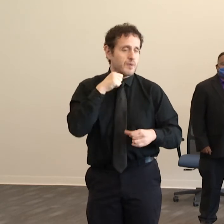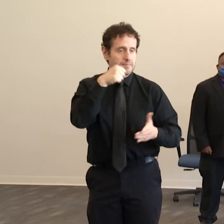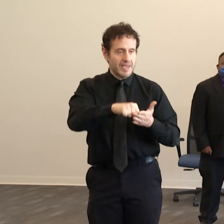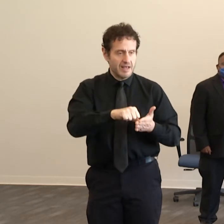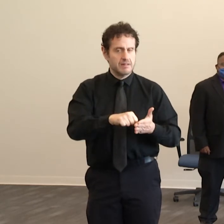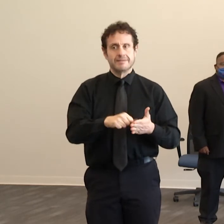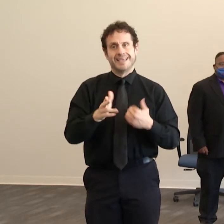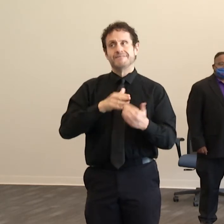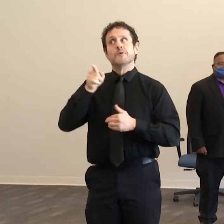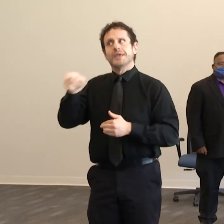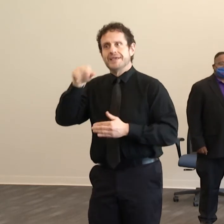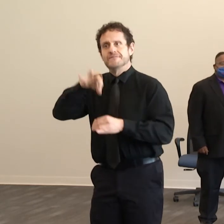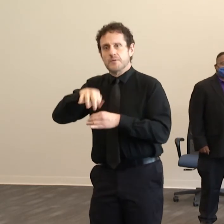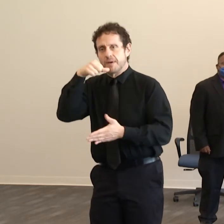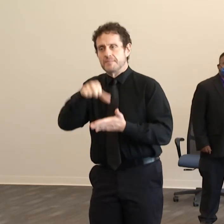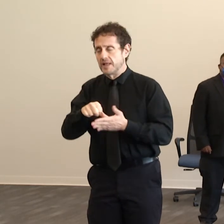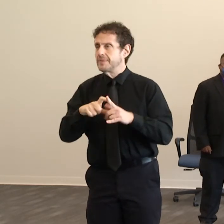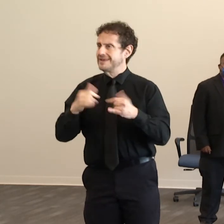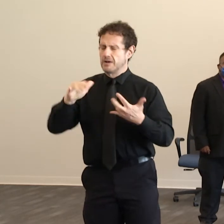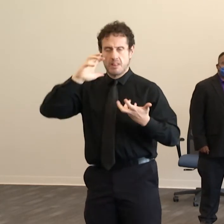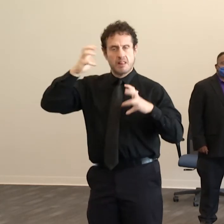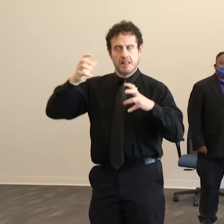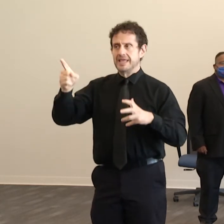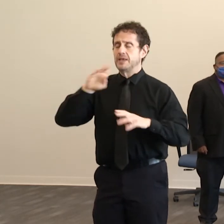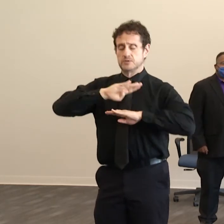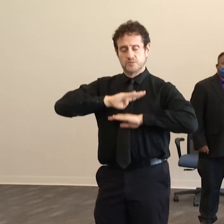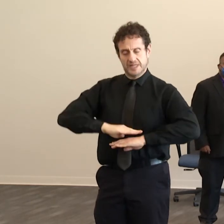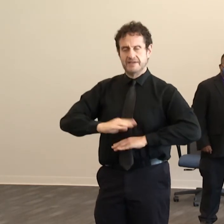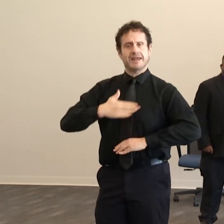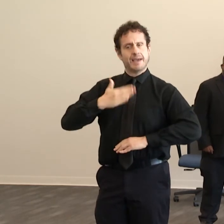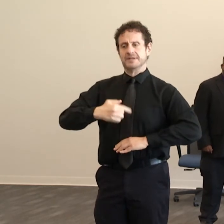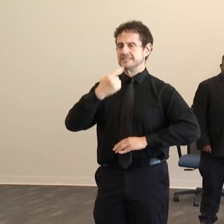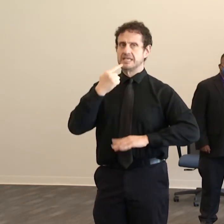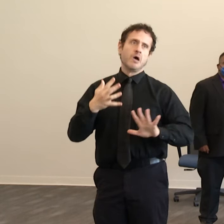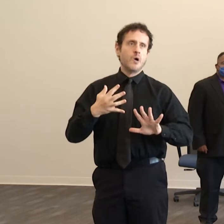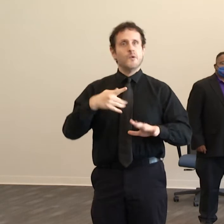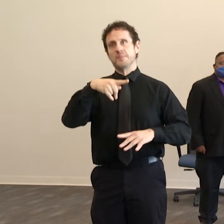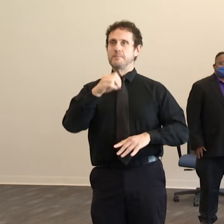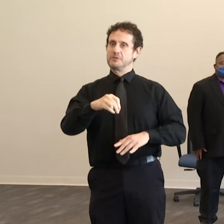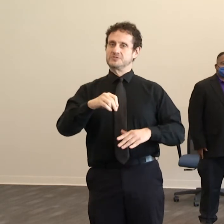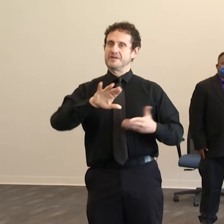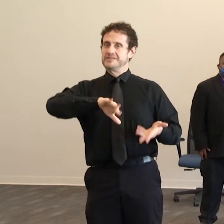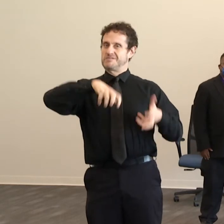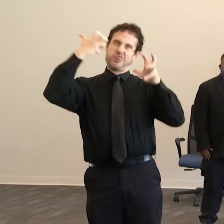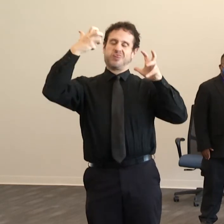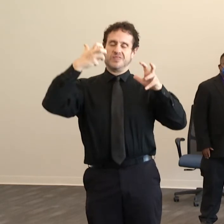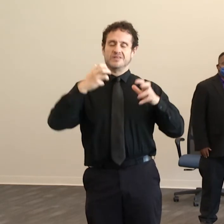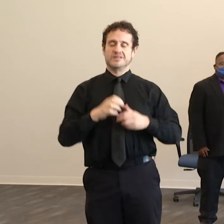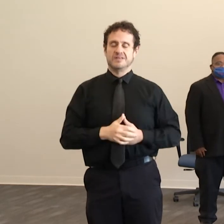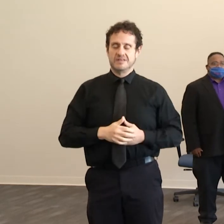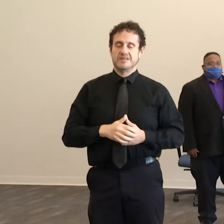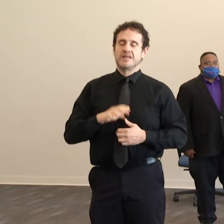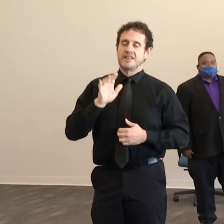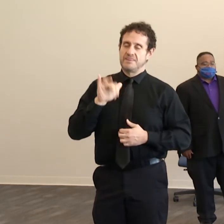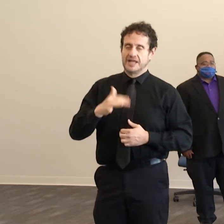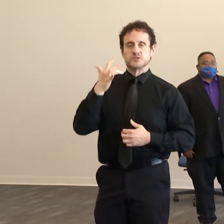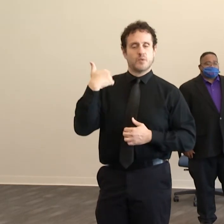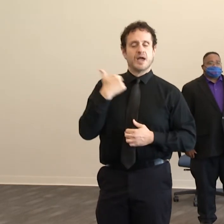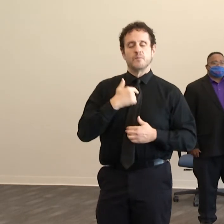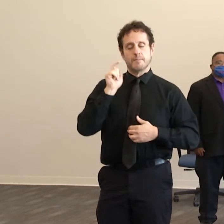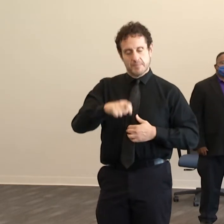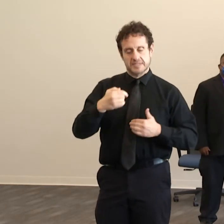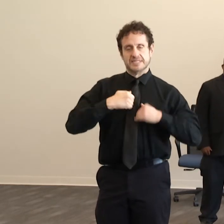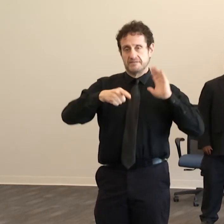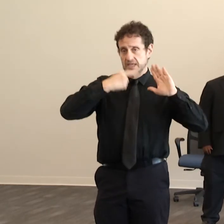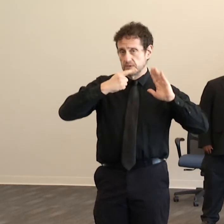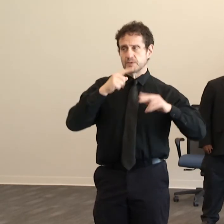because of the Postal Service. He was almost relieved to tell us that, happy to tell us that. That is what also fired people up to have these hearings. We better keep an